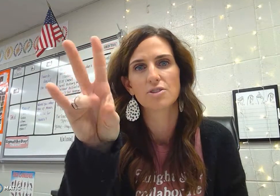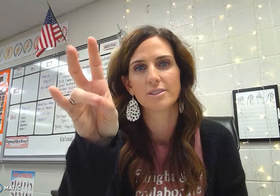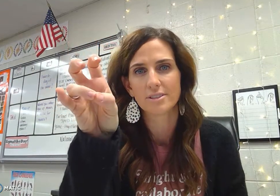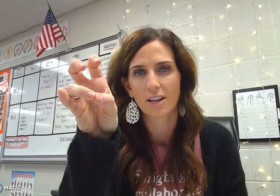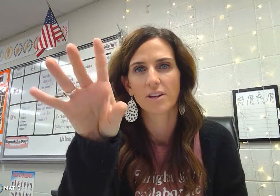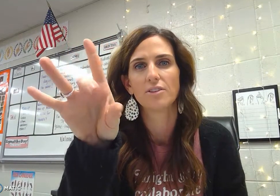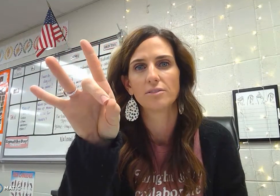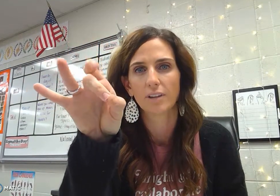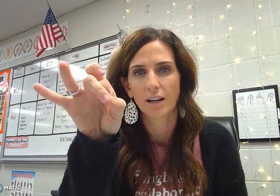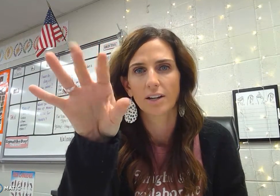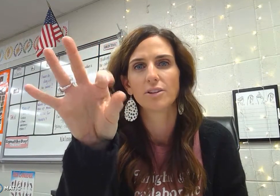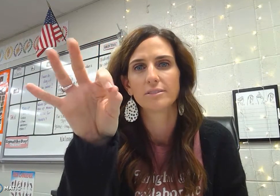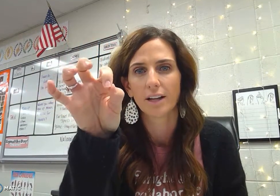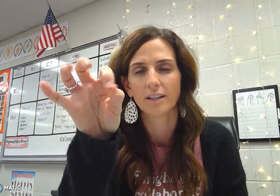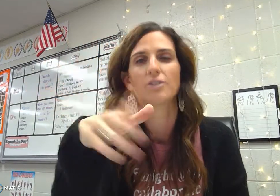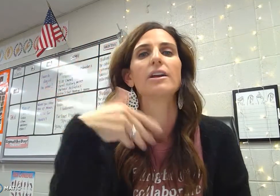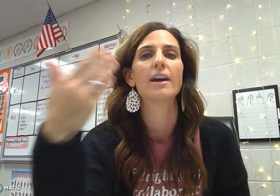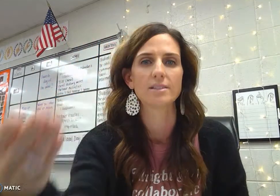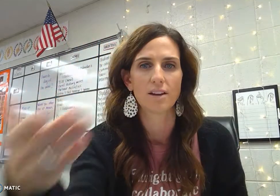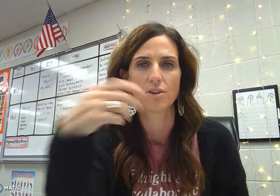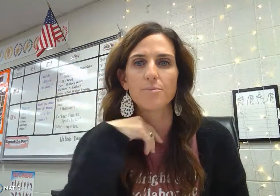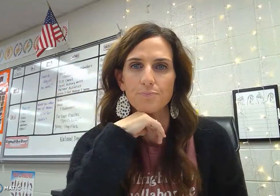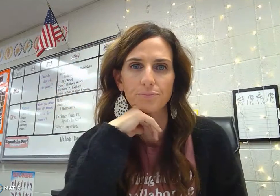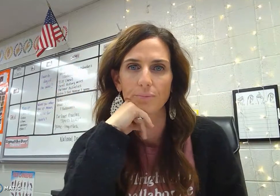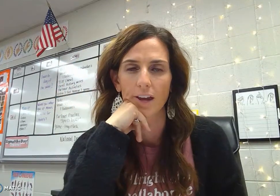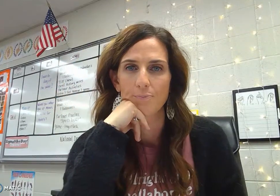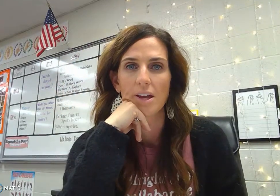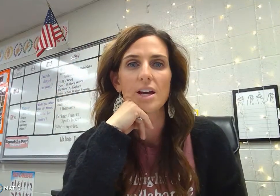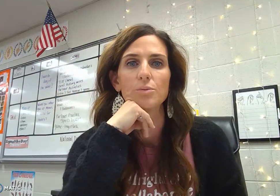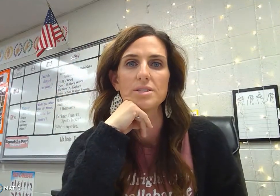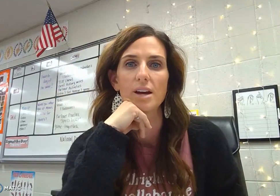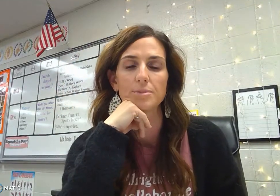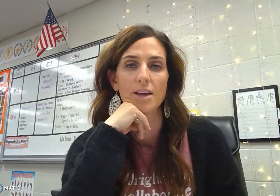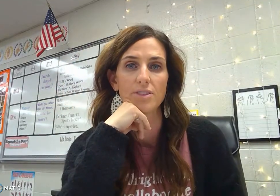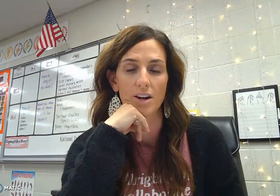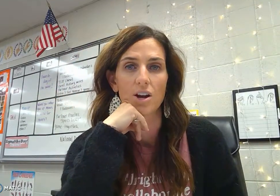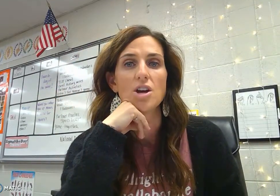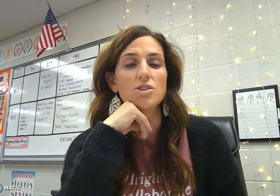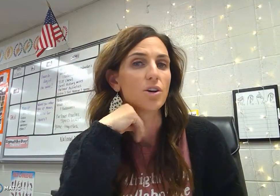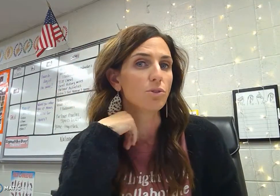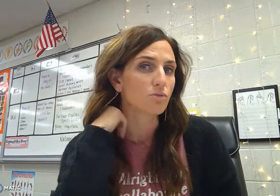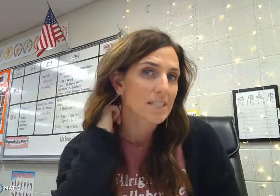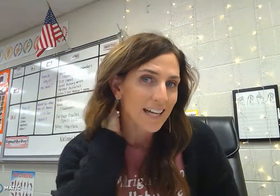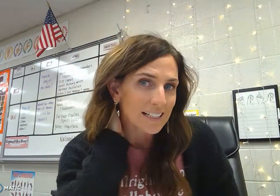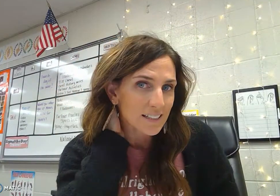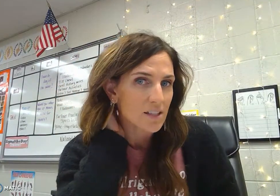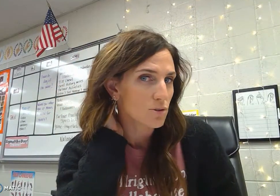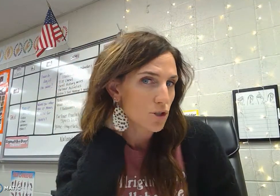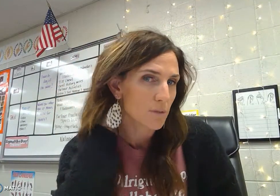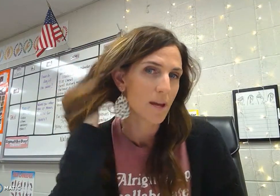600, 700, 800, 900, etc. Okay, and we stopped at there. So technically you should be able